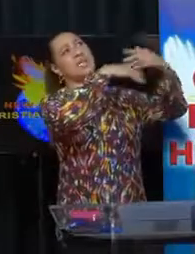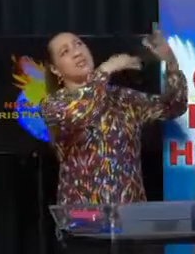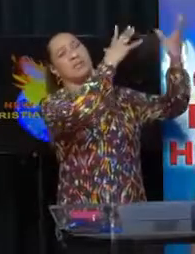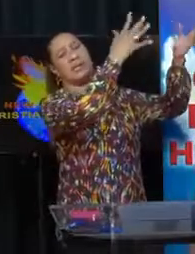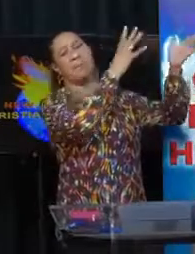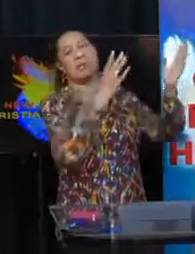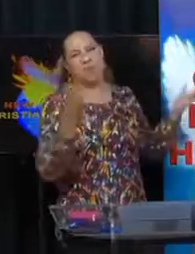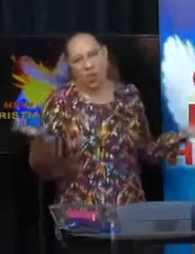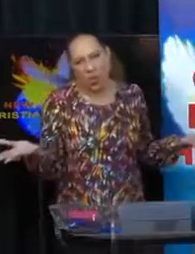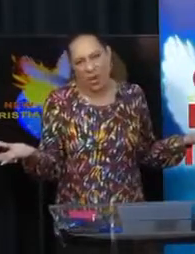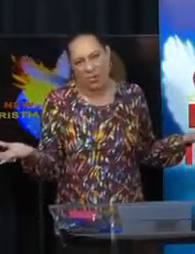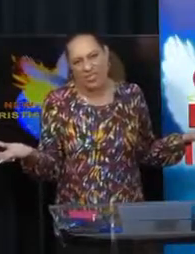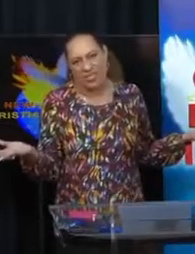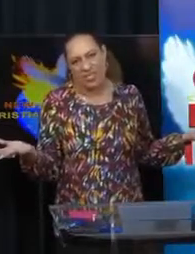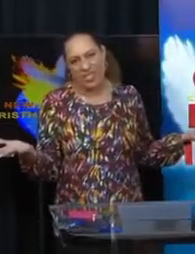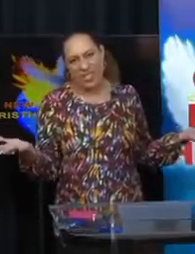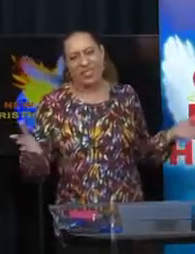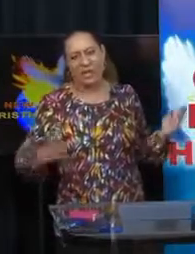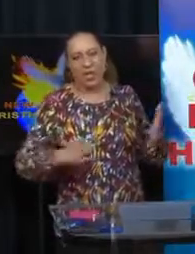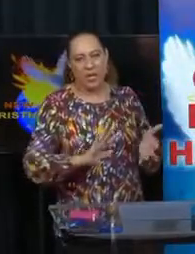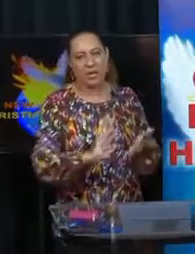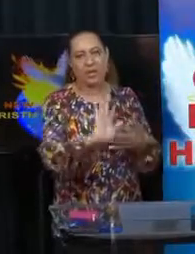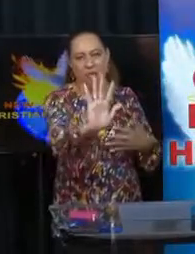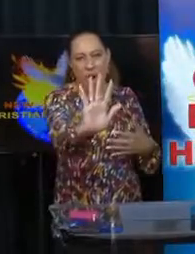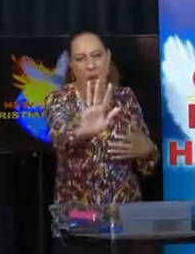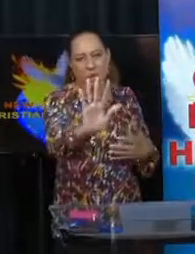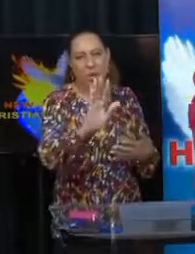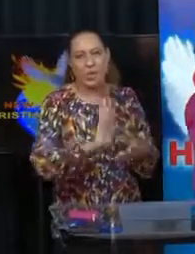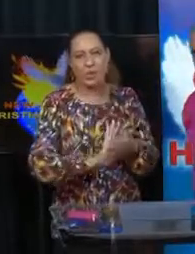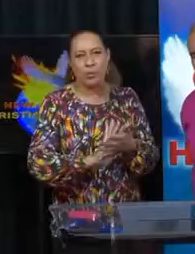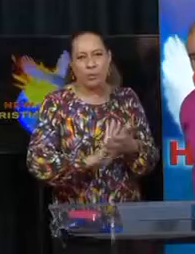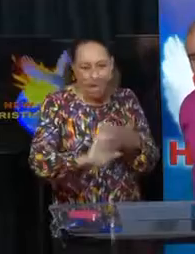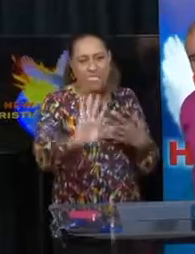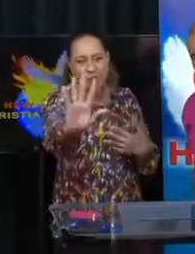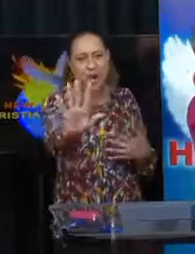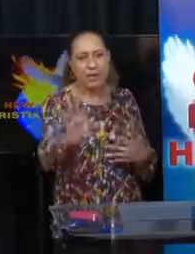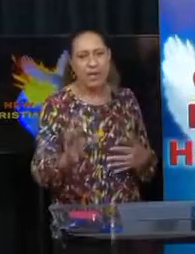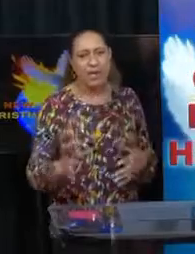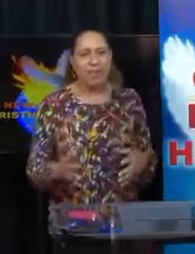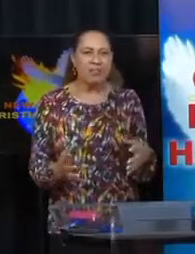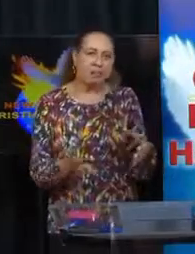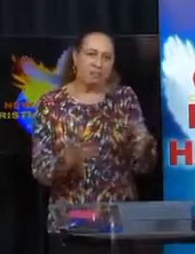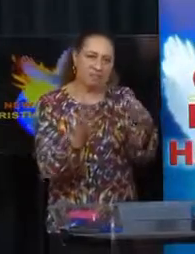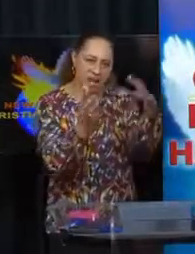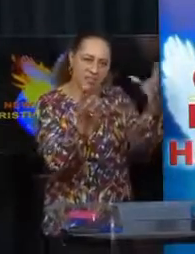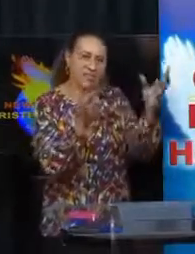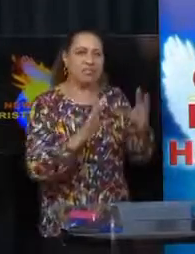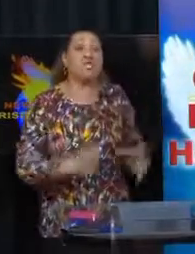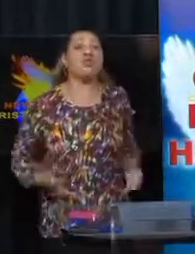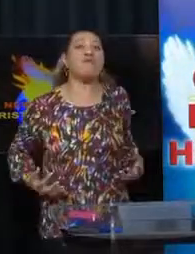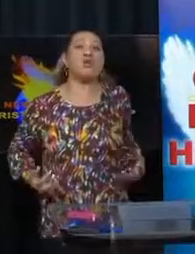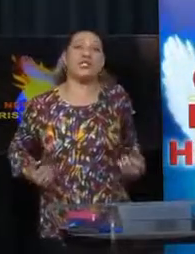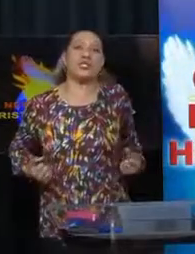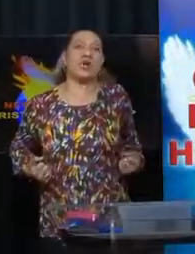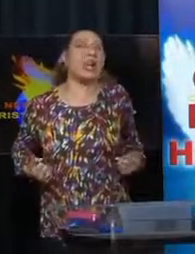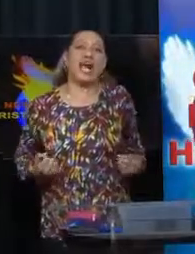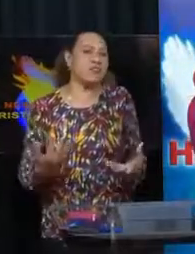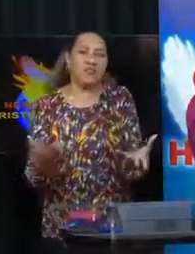But for what and then when you move on or when you will pass on Then that that you have worked your life for